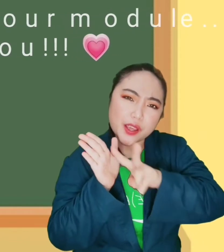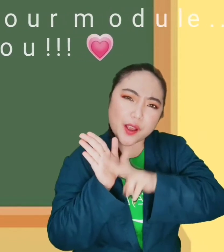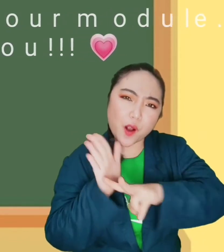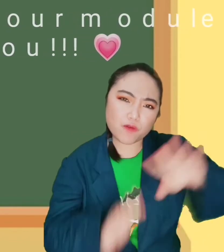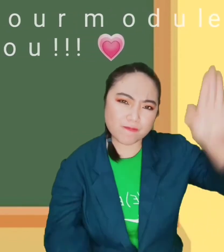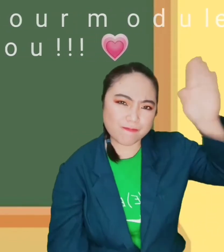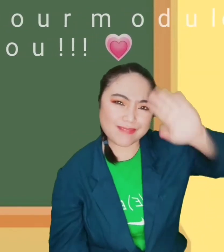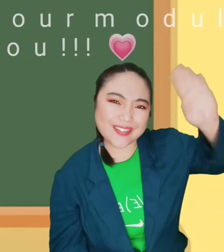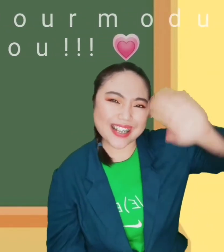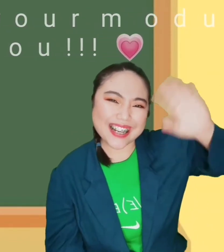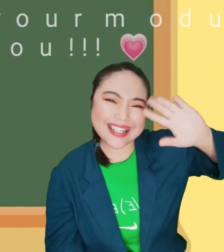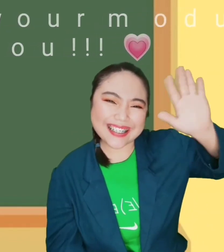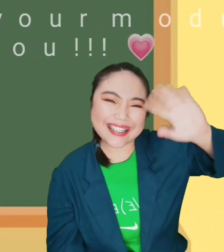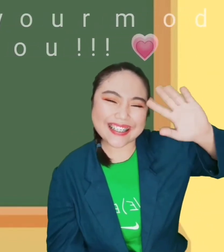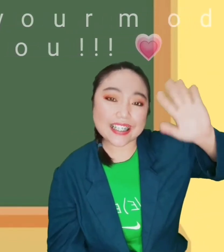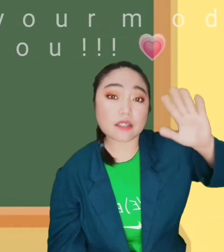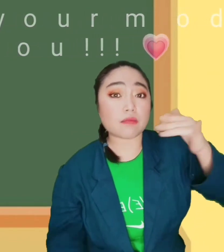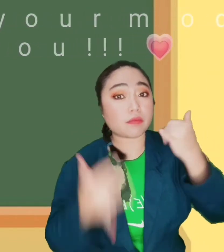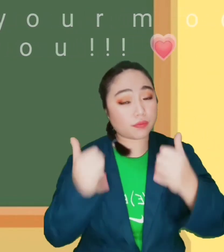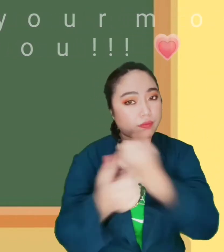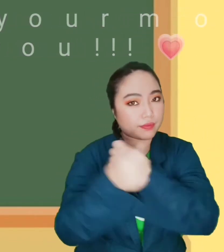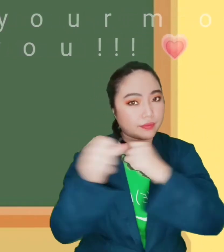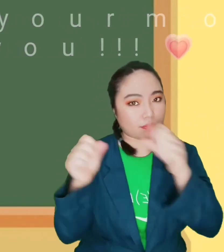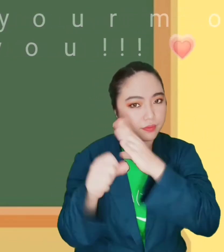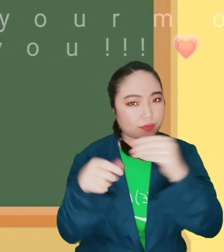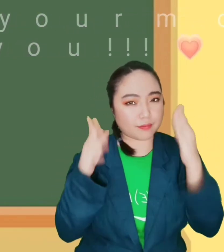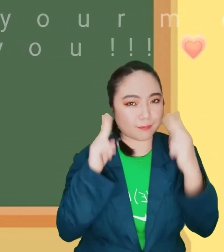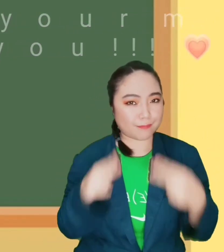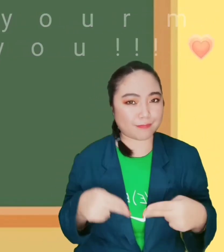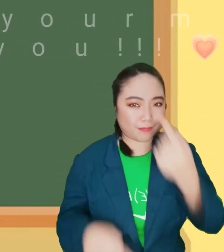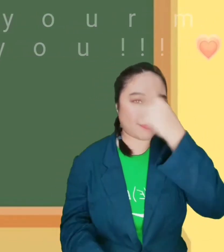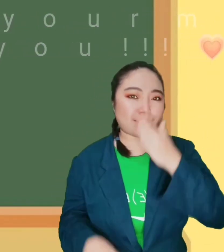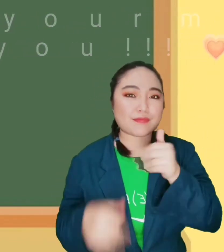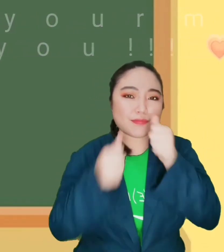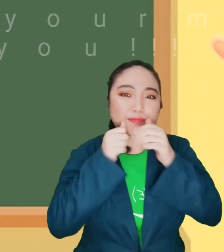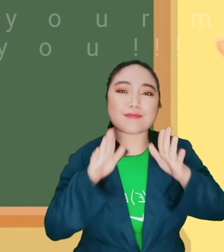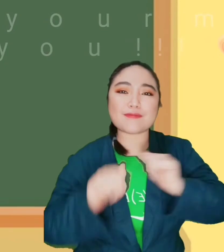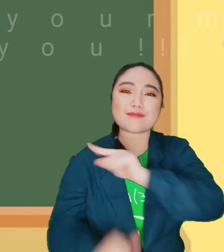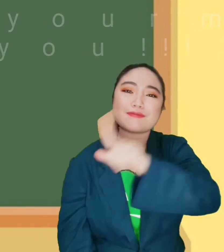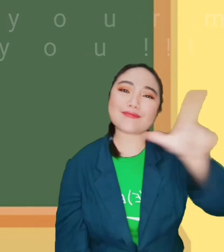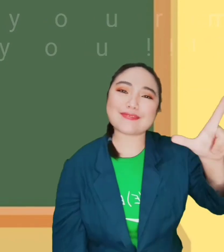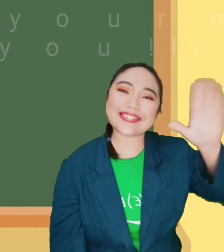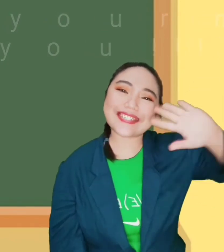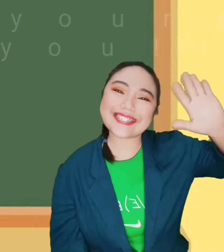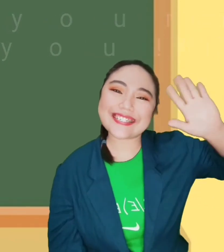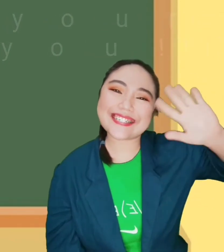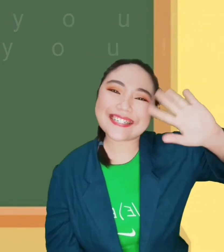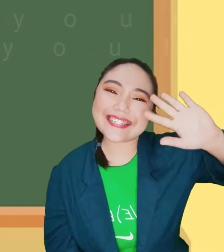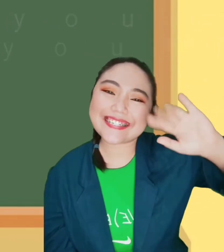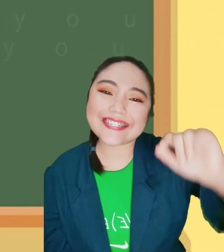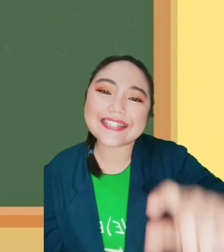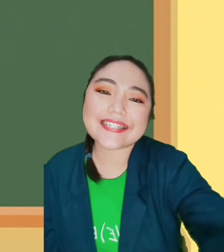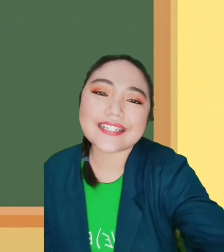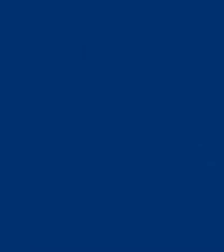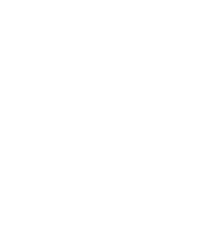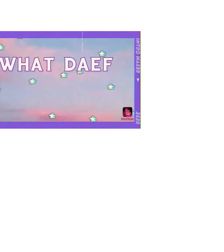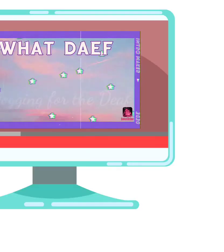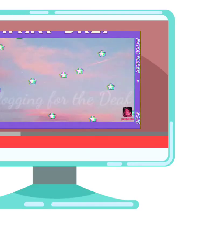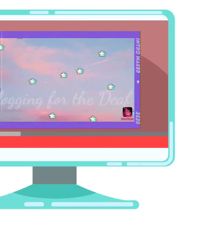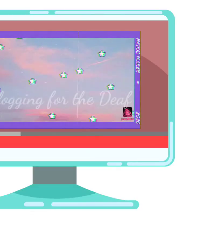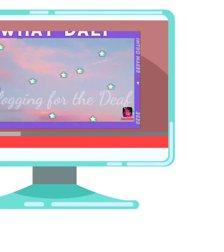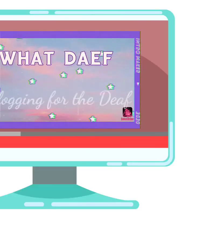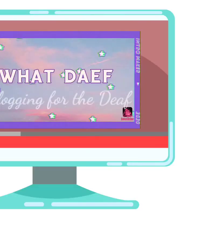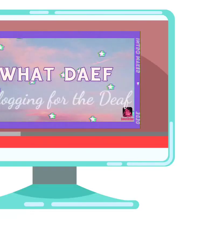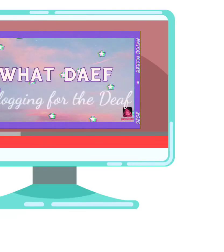next time on our next video. Bye. Stay home, stay safe. Stay healthy. God bless you all. Bye.